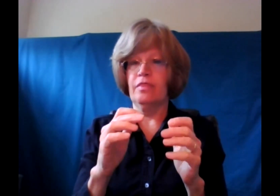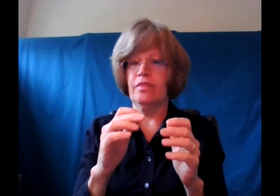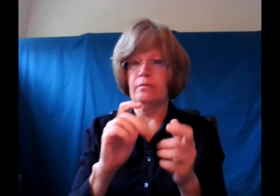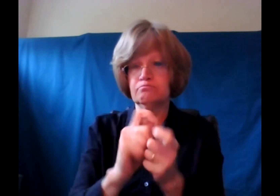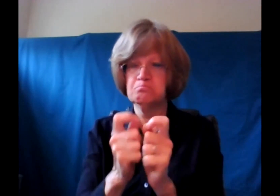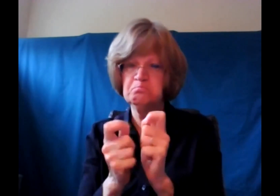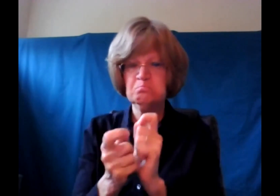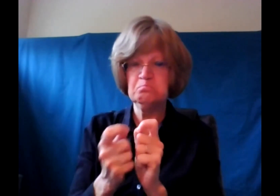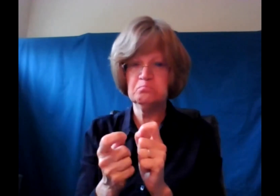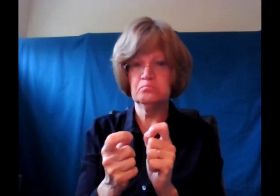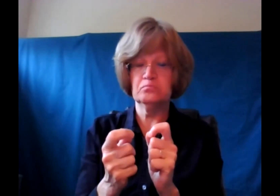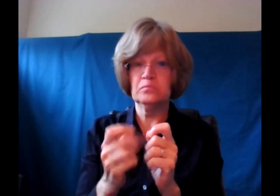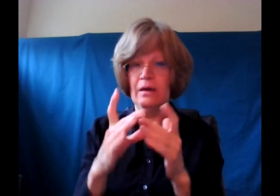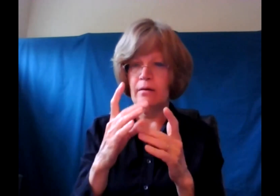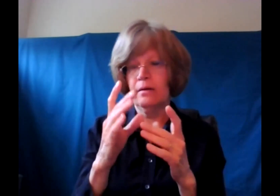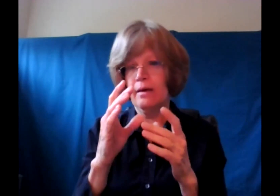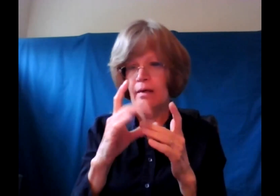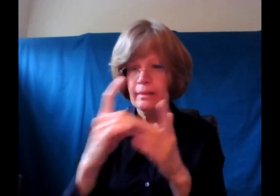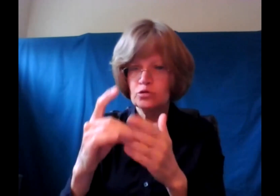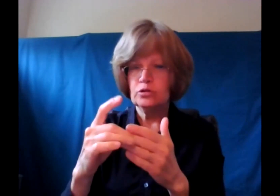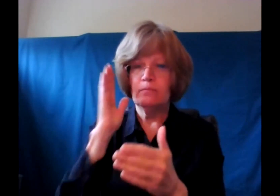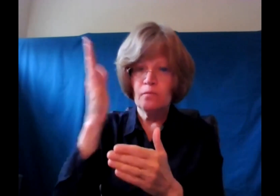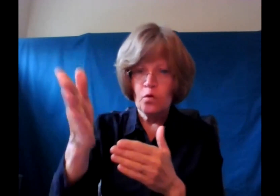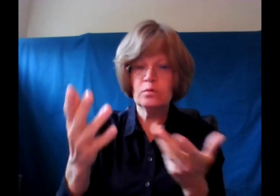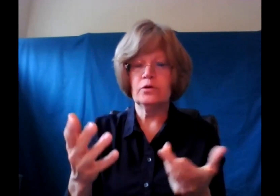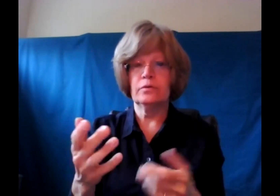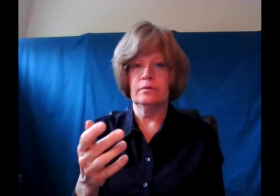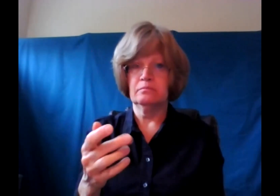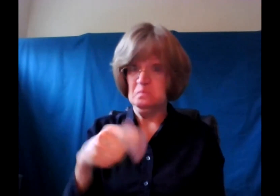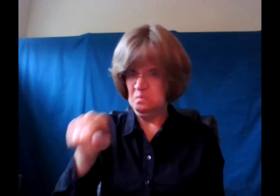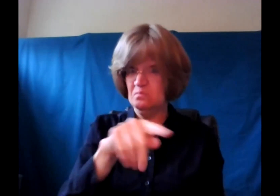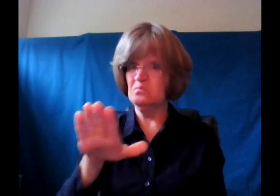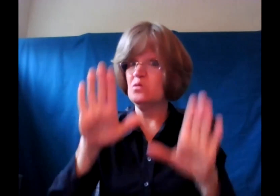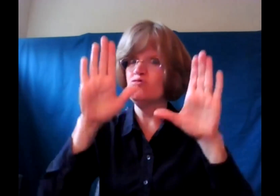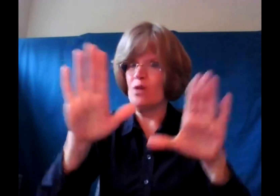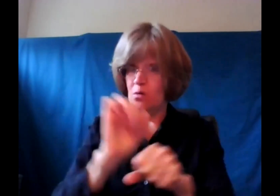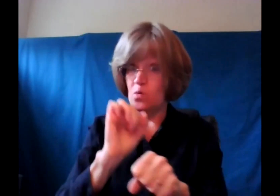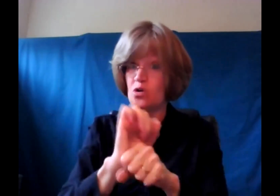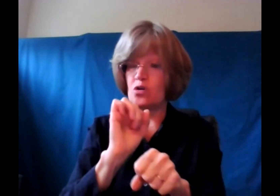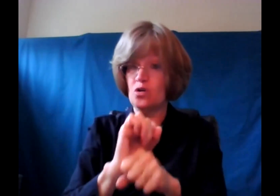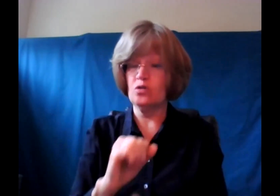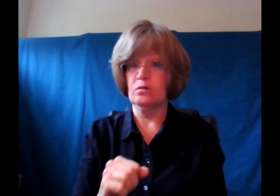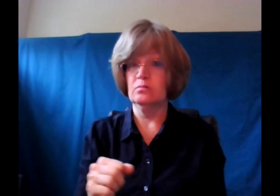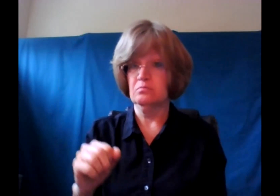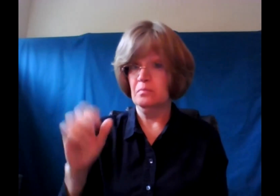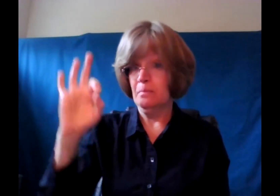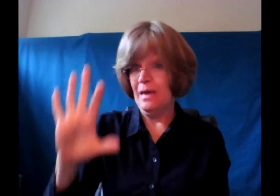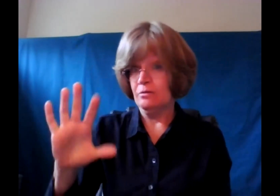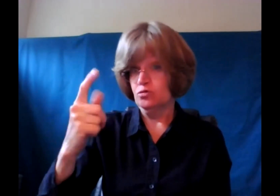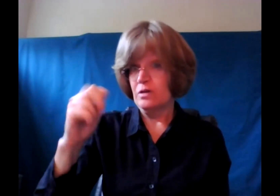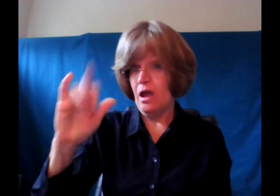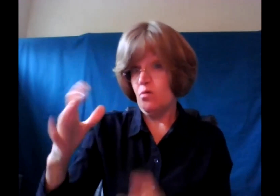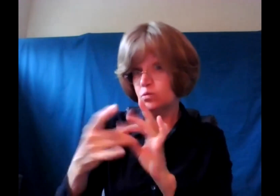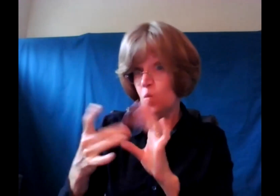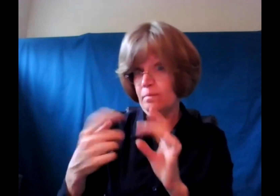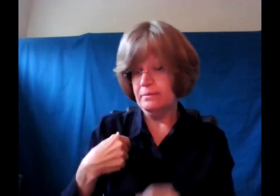model with K-10. I heard about this great work that you're doing from Pastor Gary.